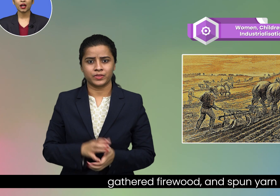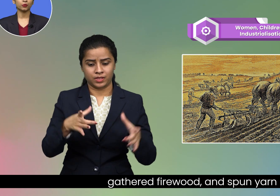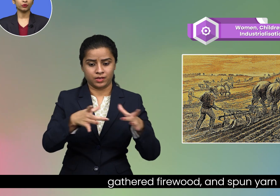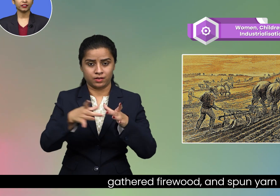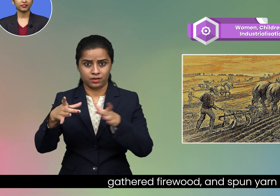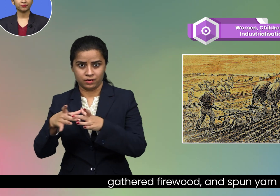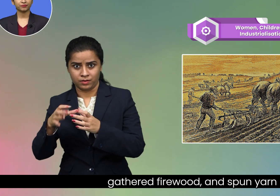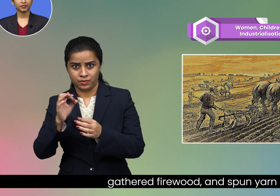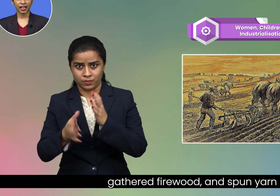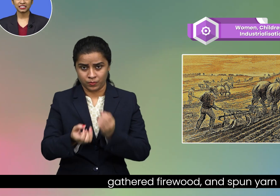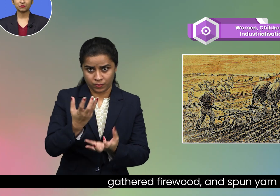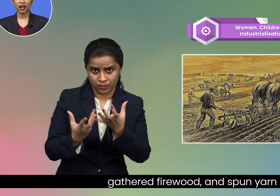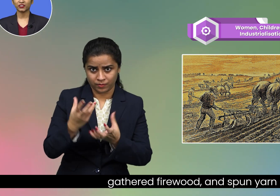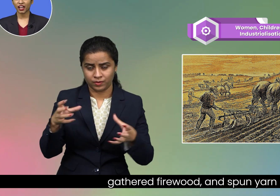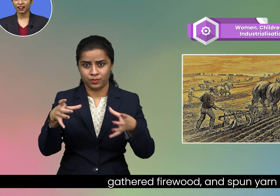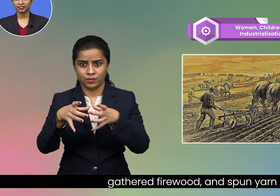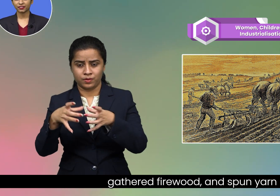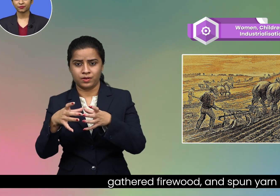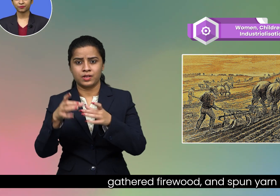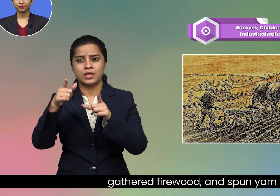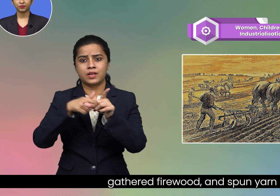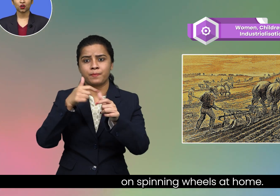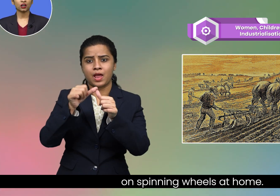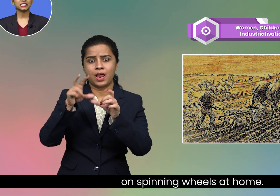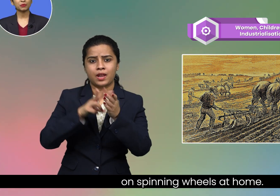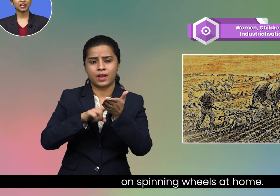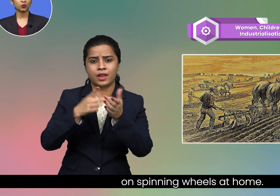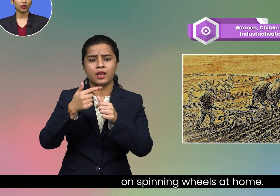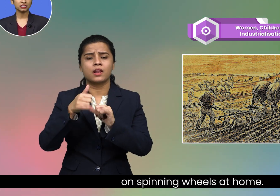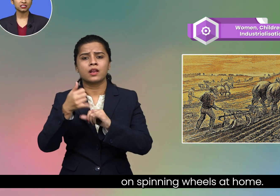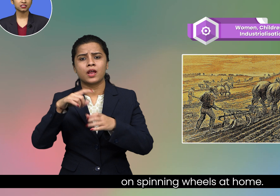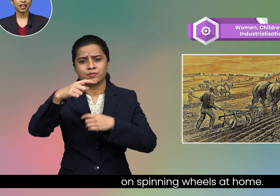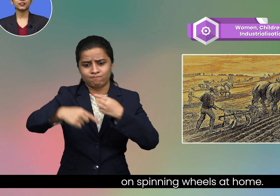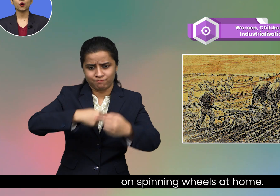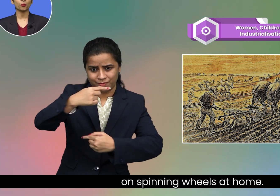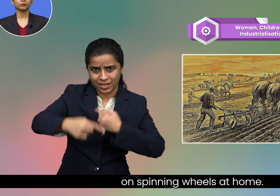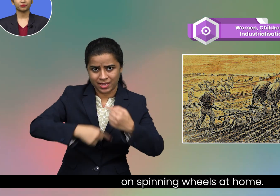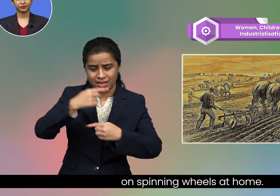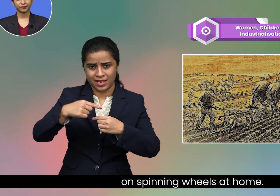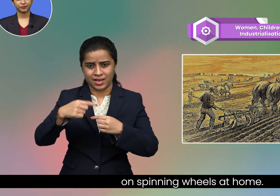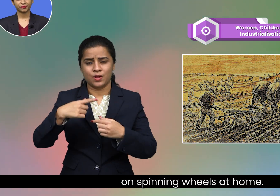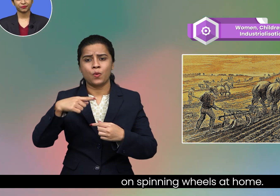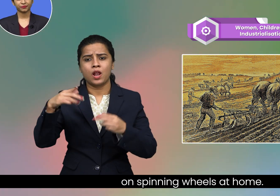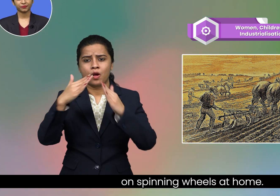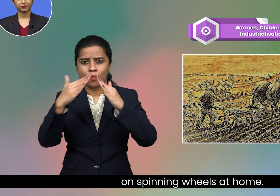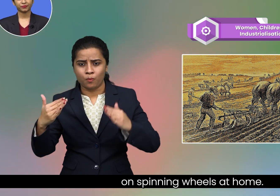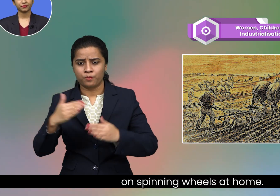gathered firewood, and spun yarn on spinning wheels at home.